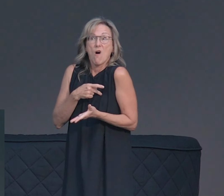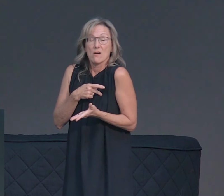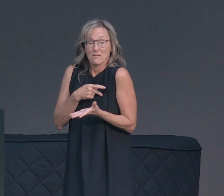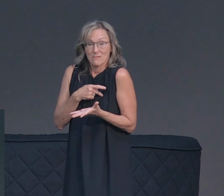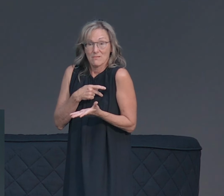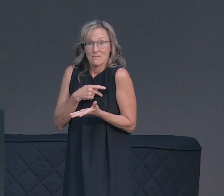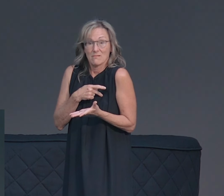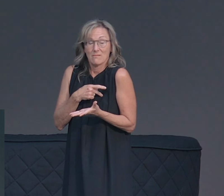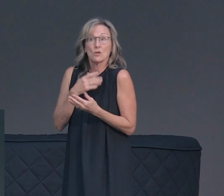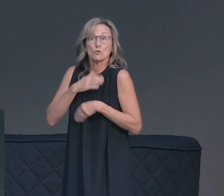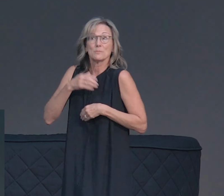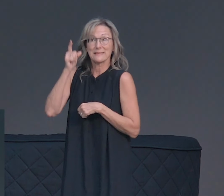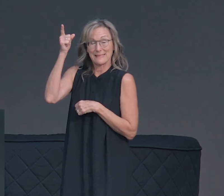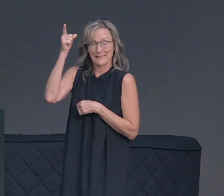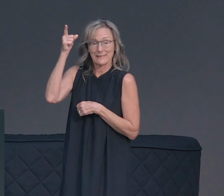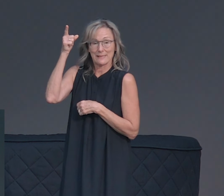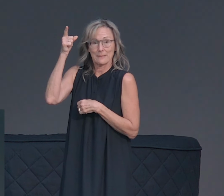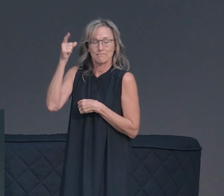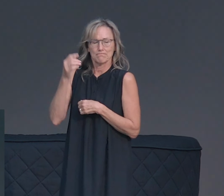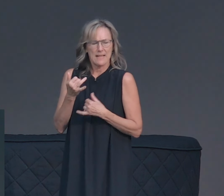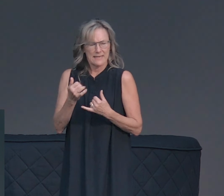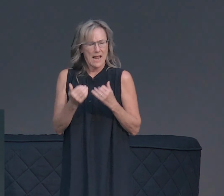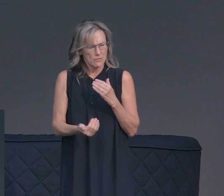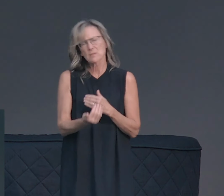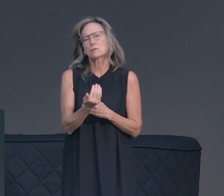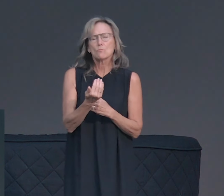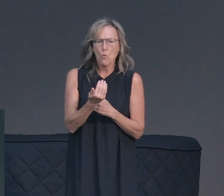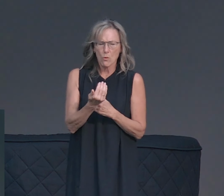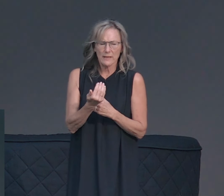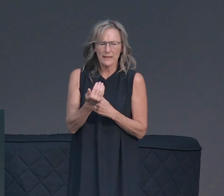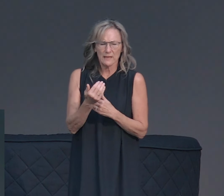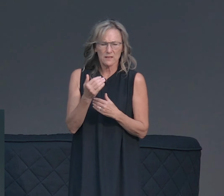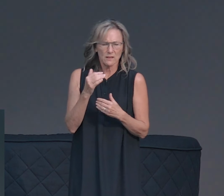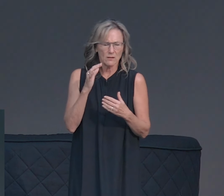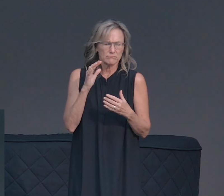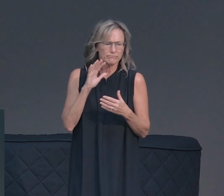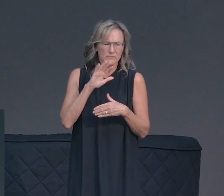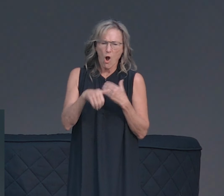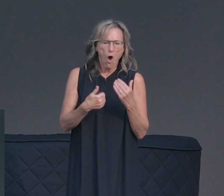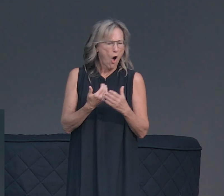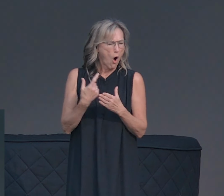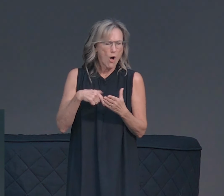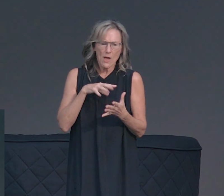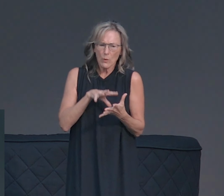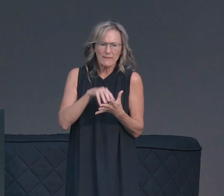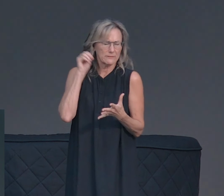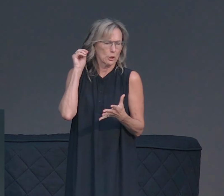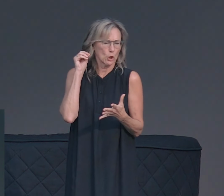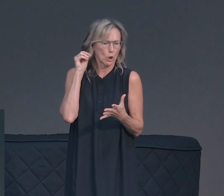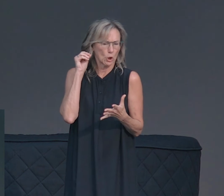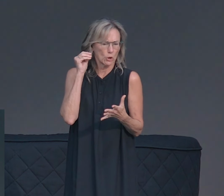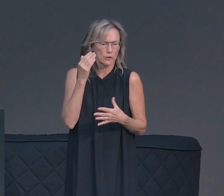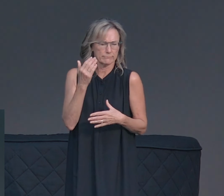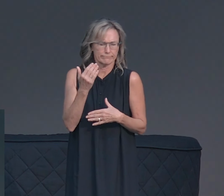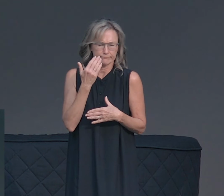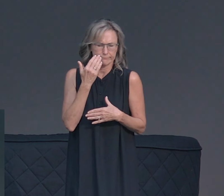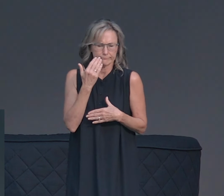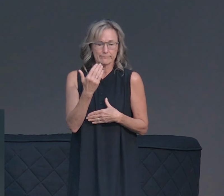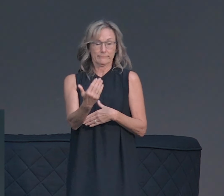I want to close this morning by taking our interpretive study and just zooming back out for a second.